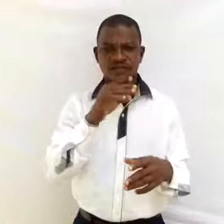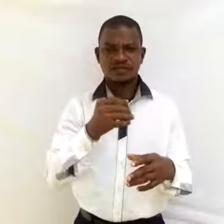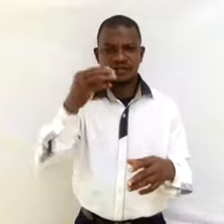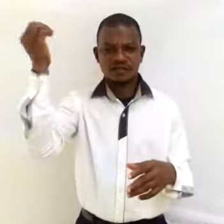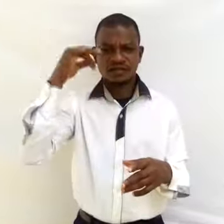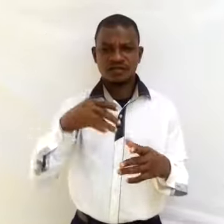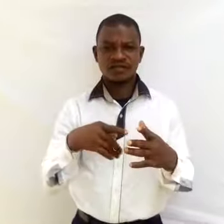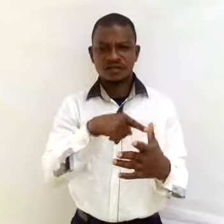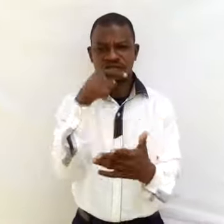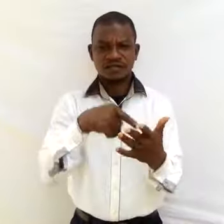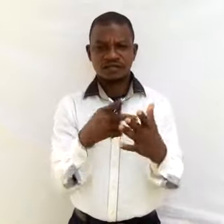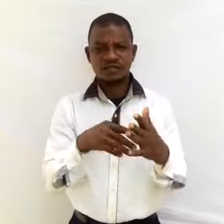to evaporation.